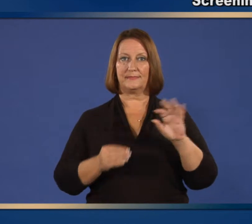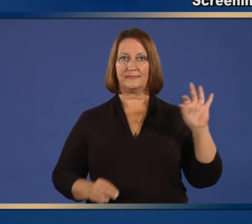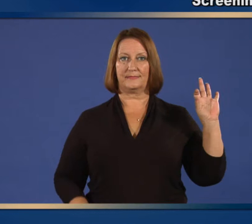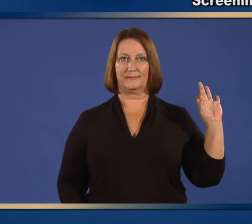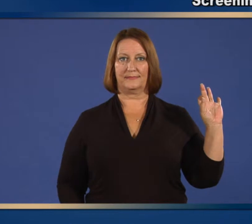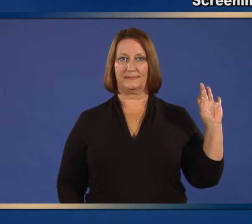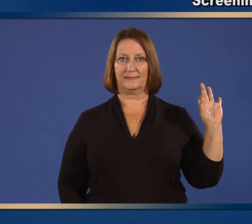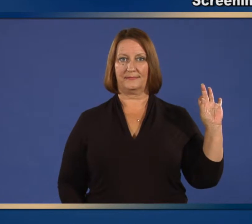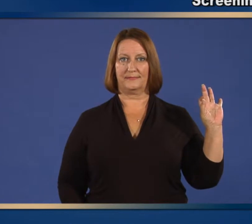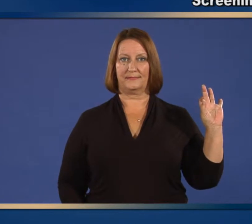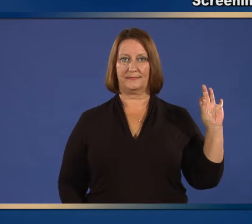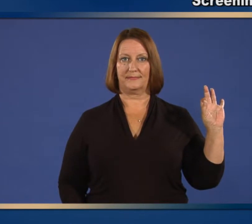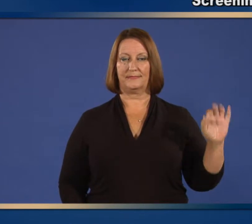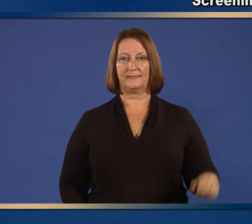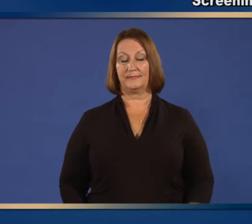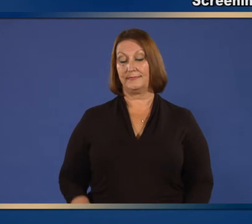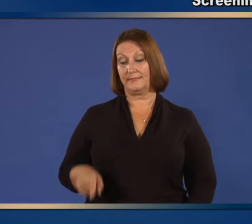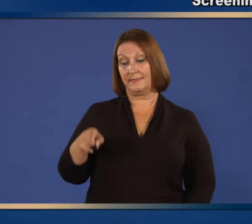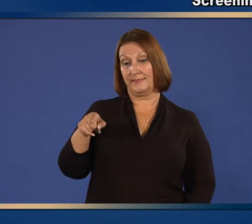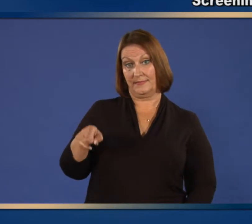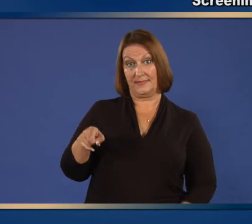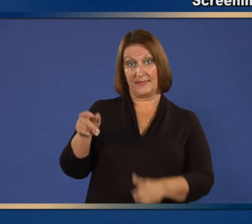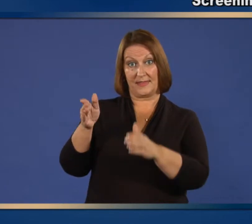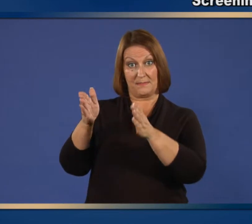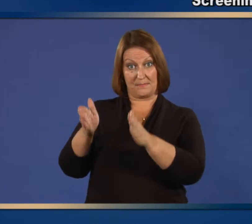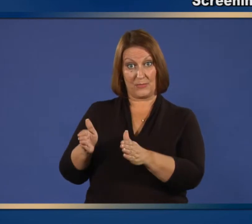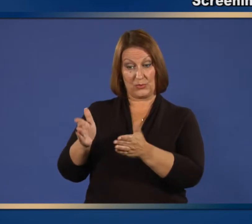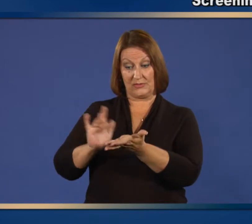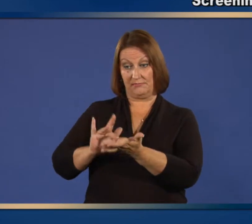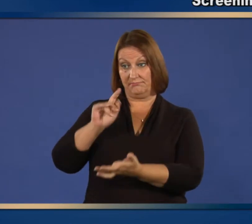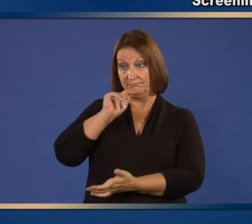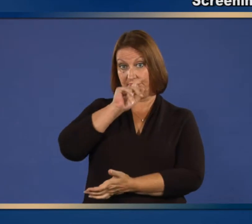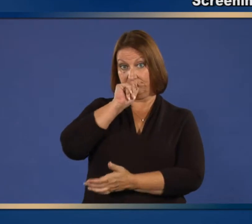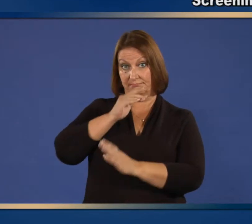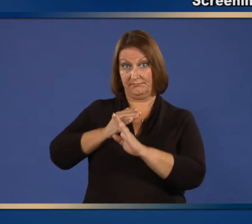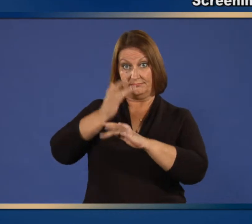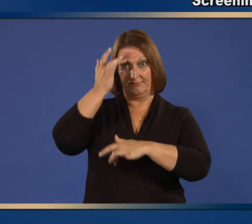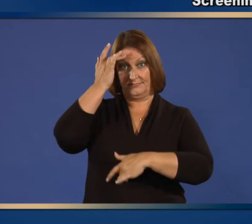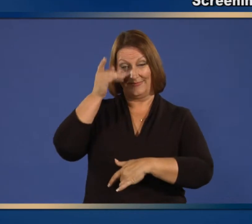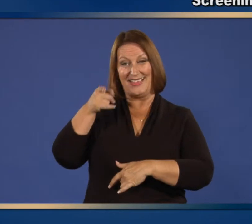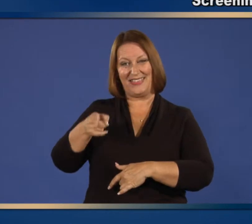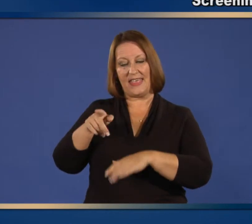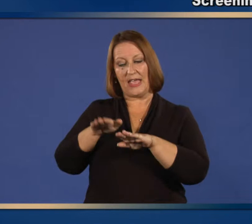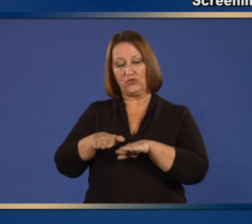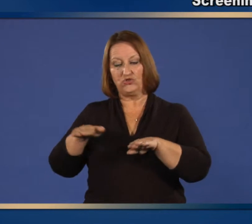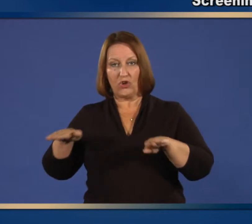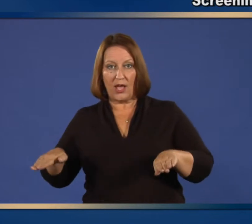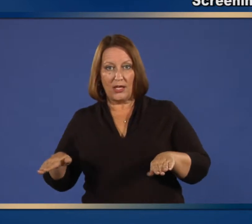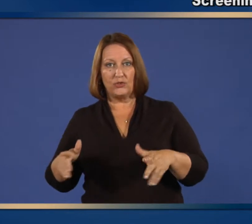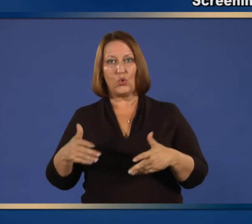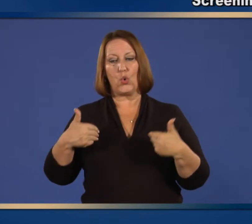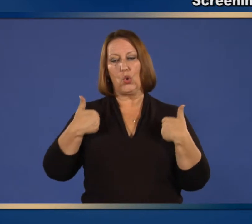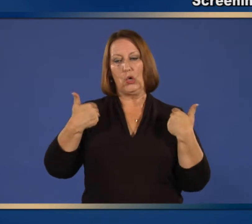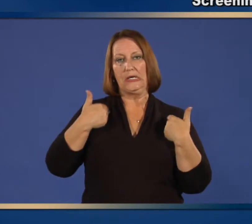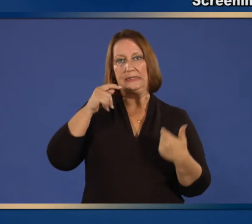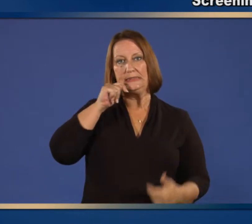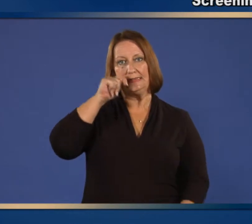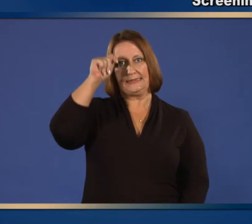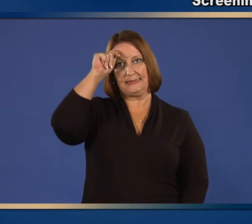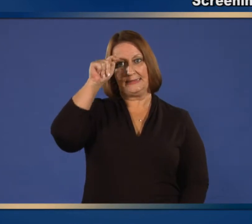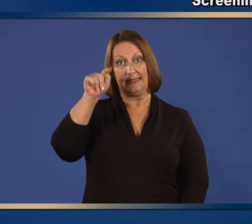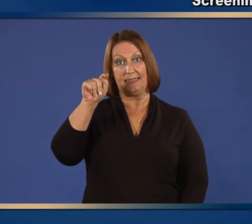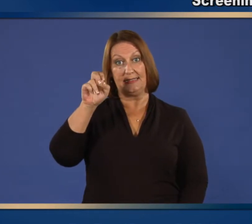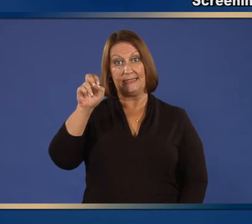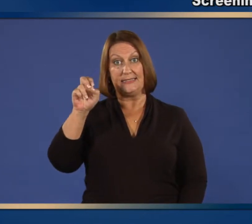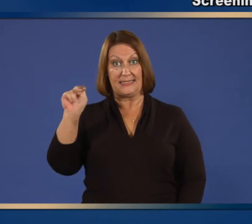9. Is the child or teen to be vaccinated receiving aspirin therapy